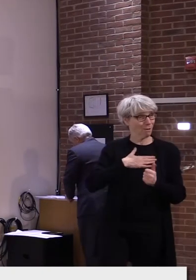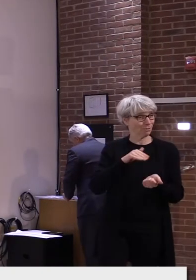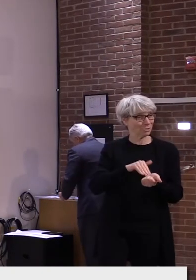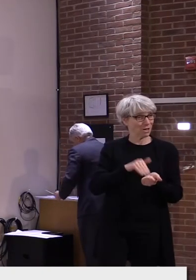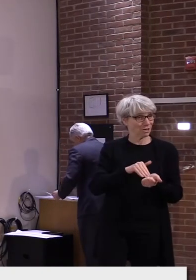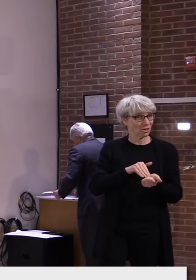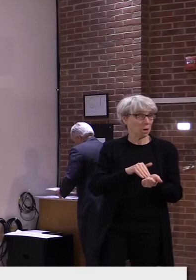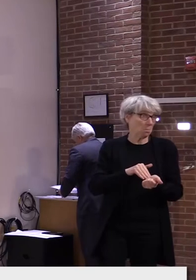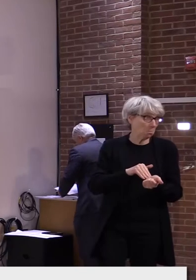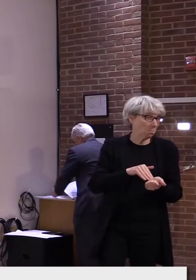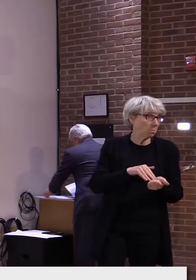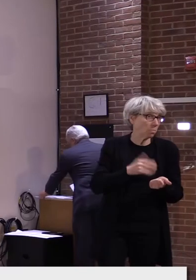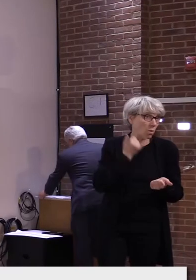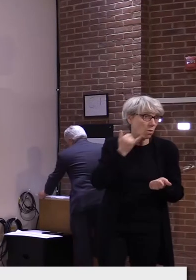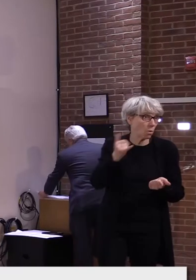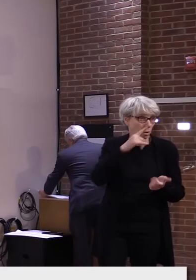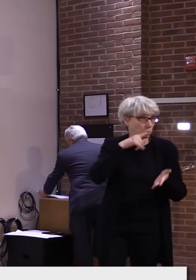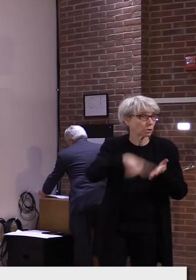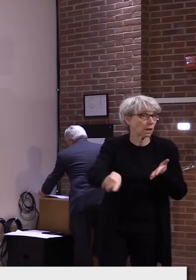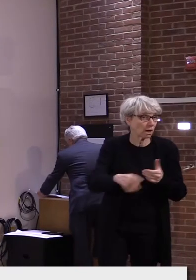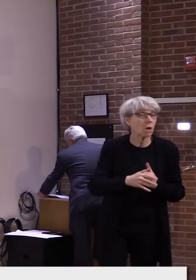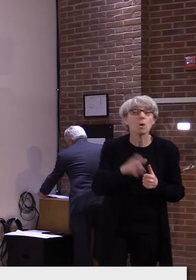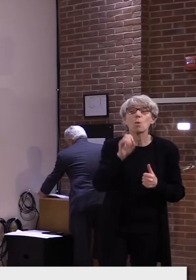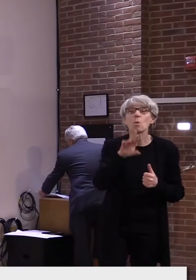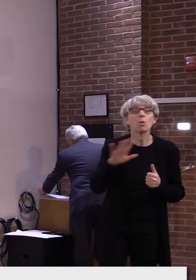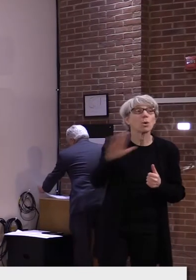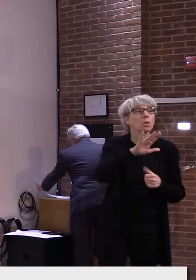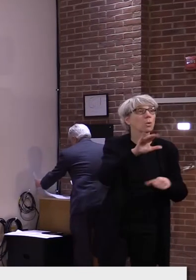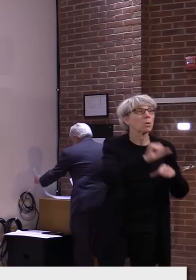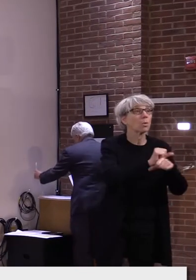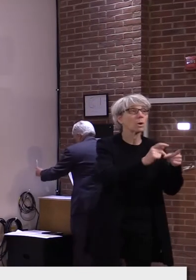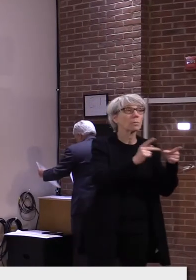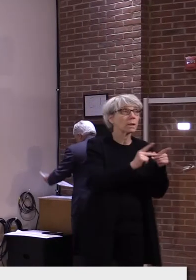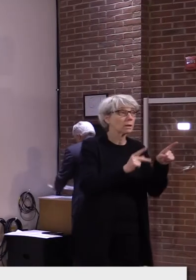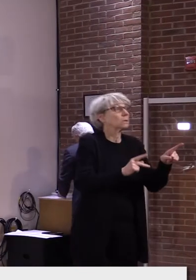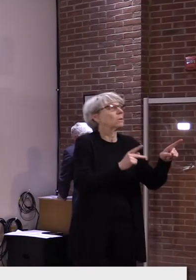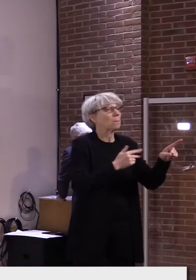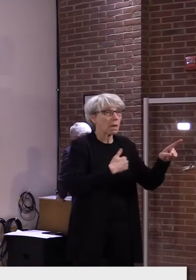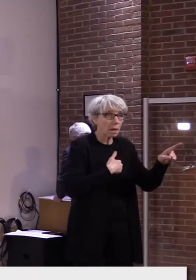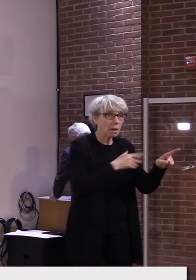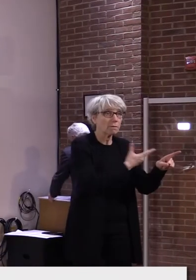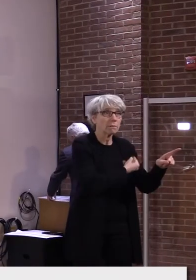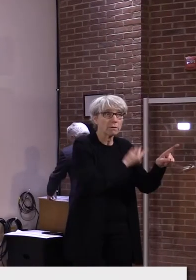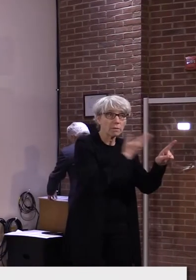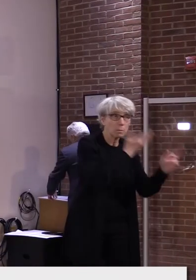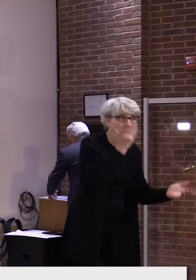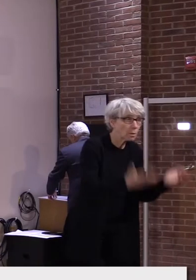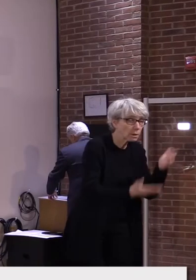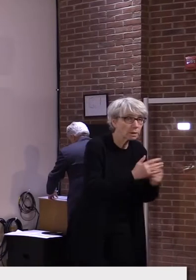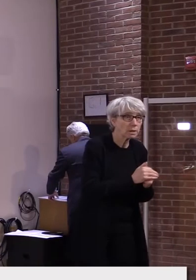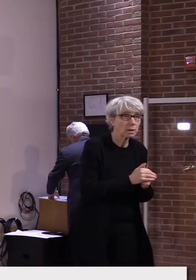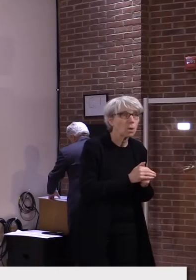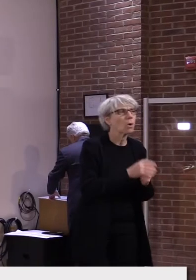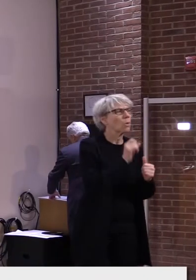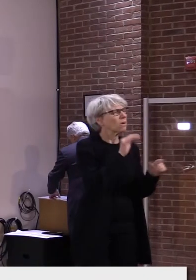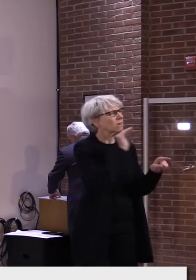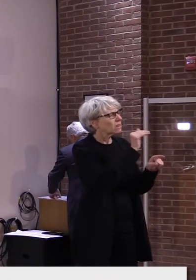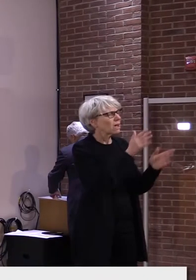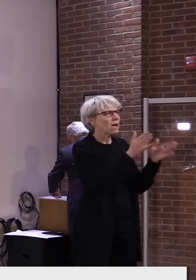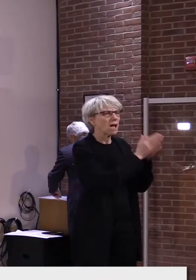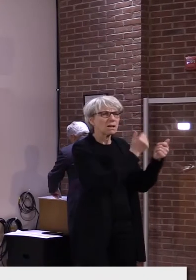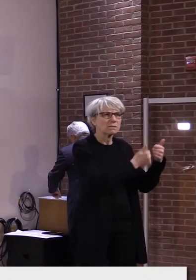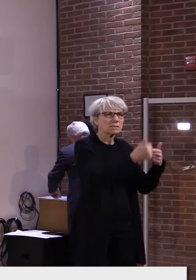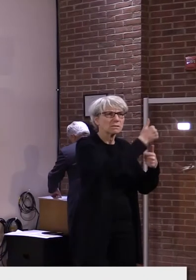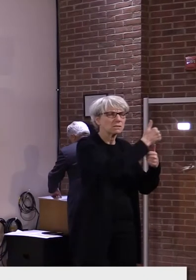shot. Or see if your work site is making vaccinations available, or if your employer can help you schedule a